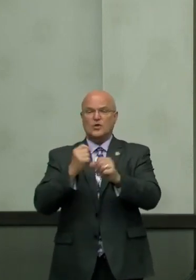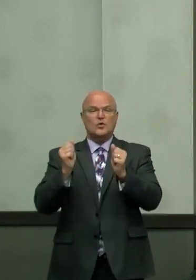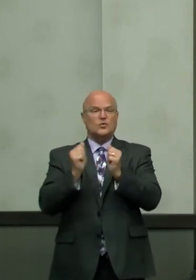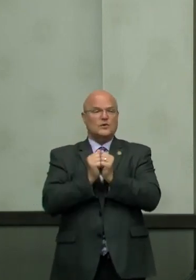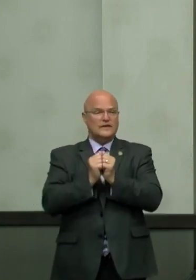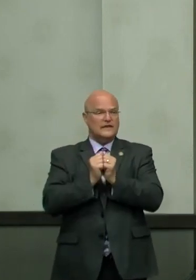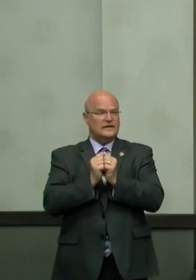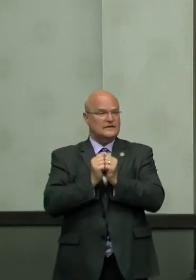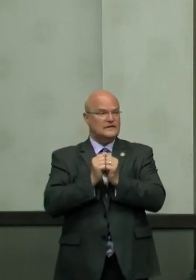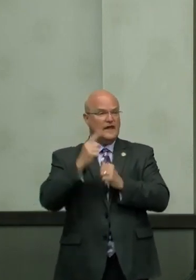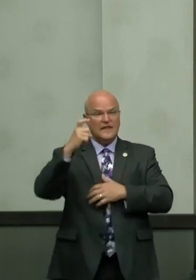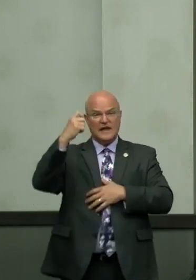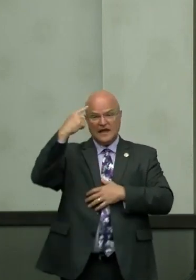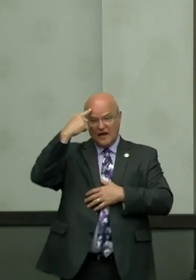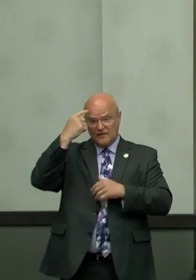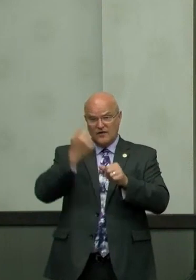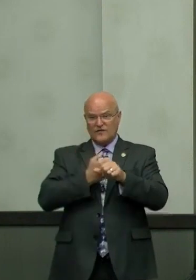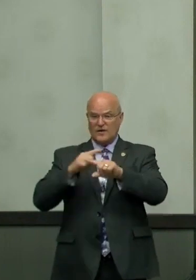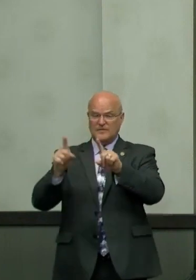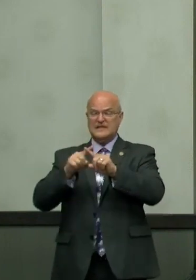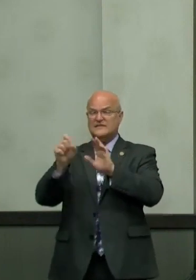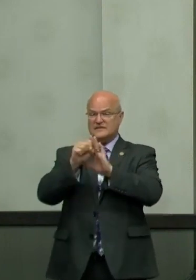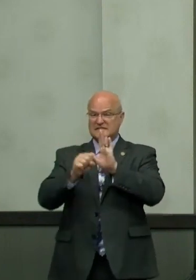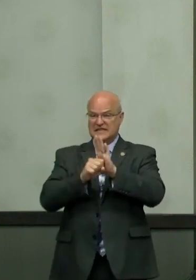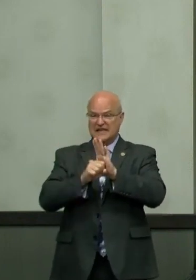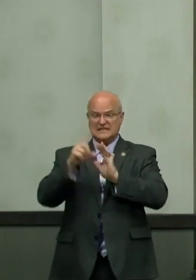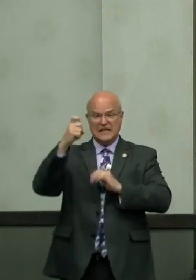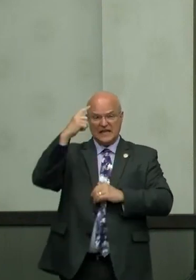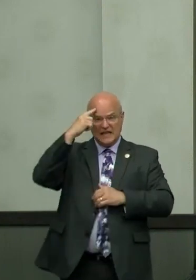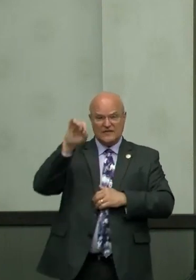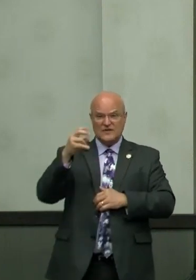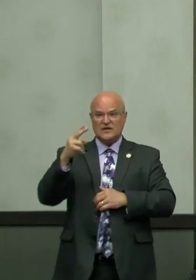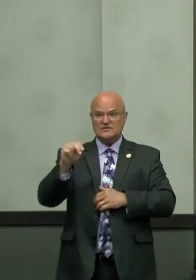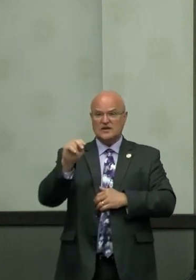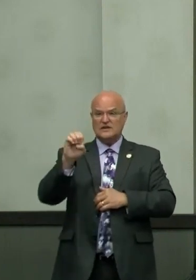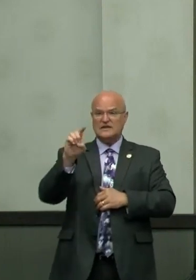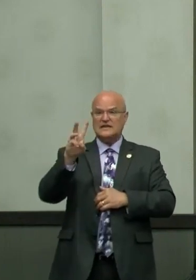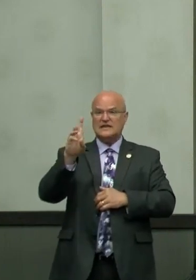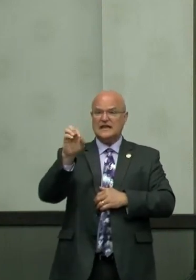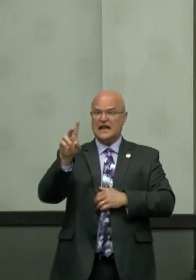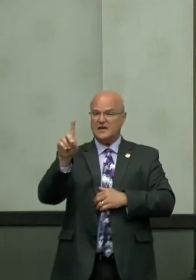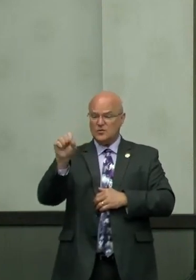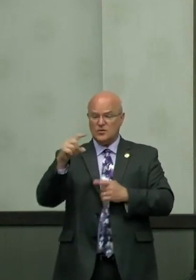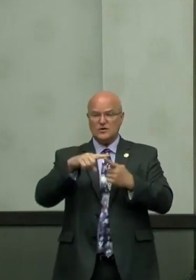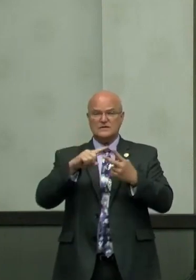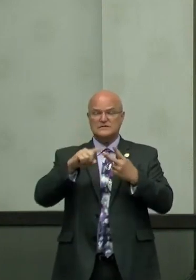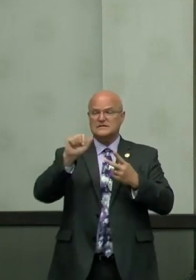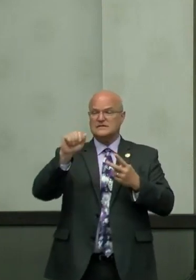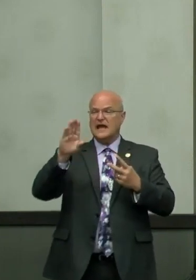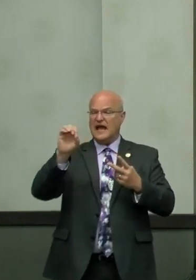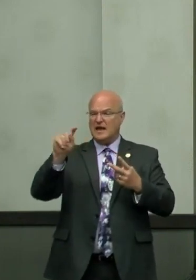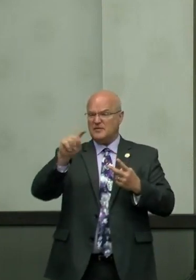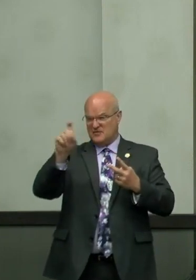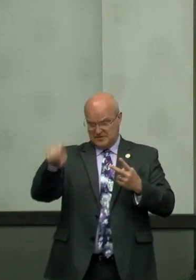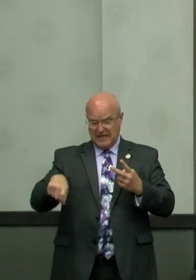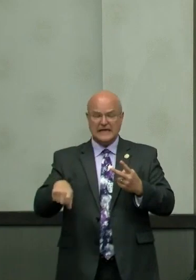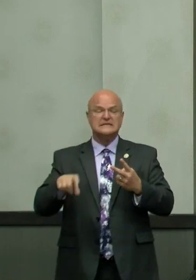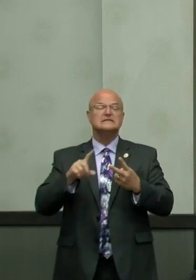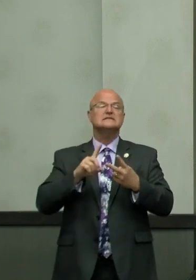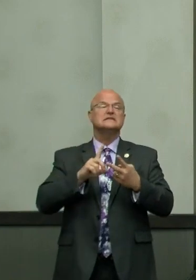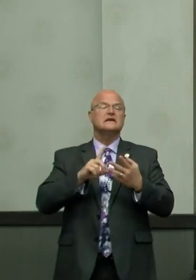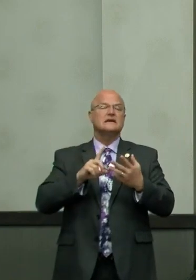with the governors from the different states, Governor John Bell Edwards and Governor Abbott of Texas, of